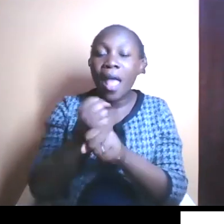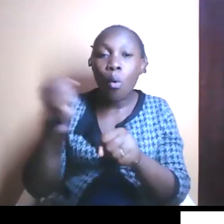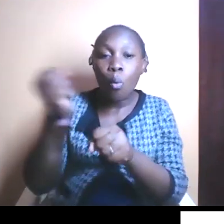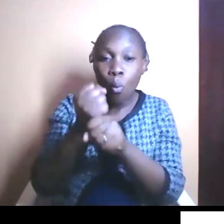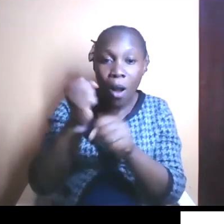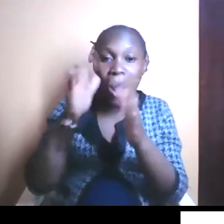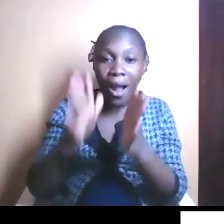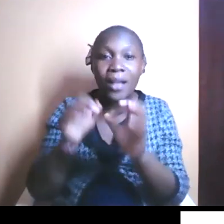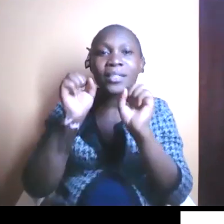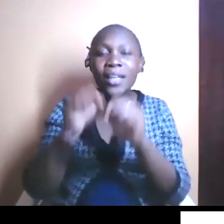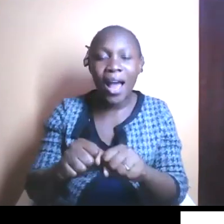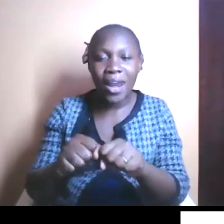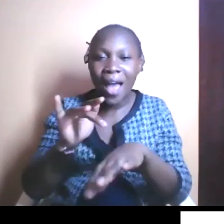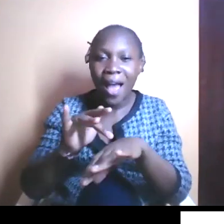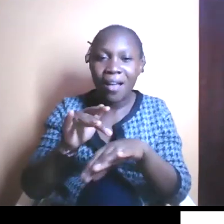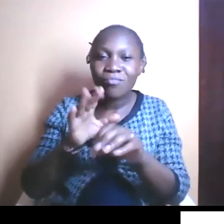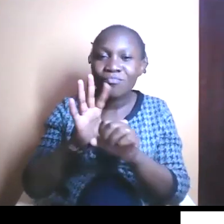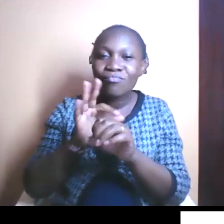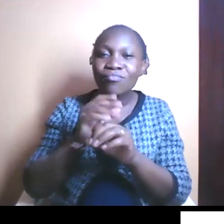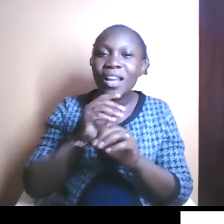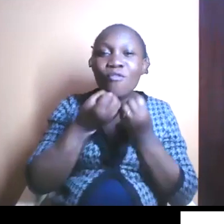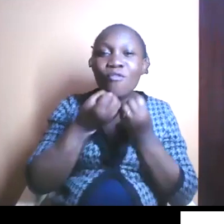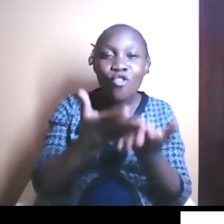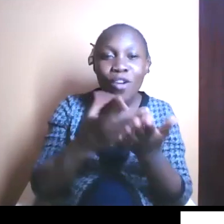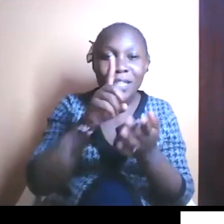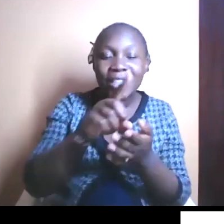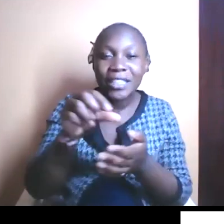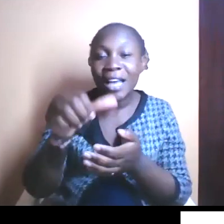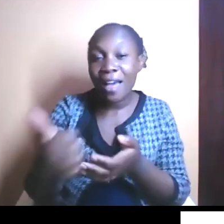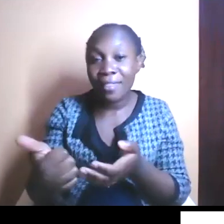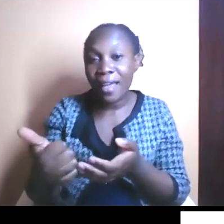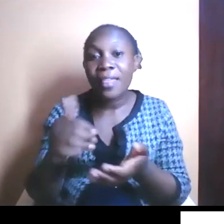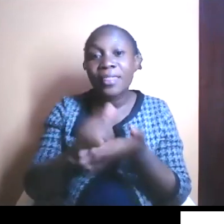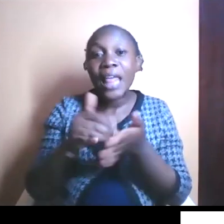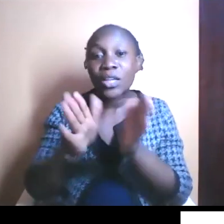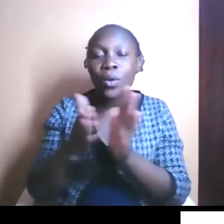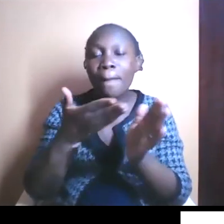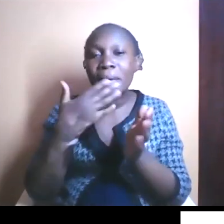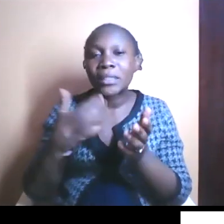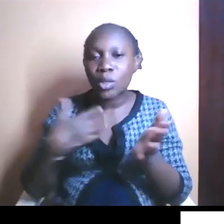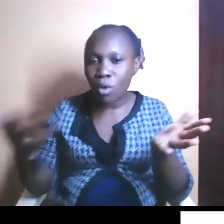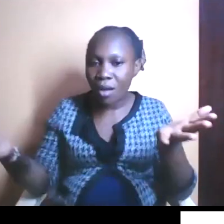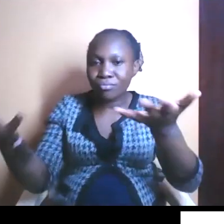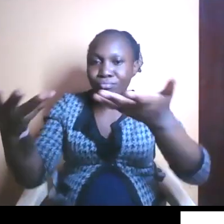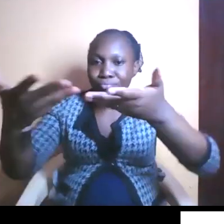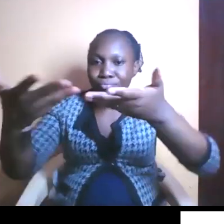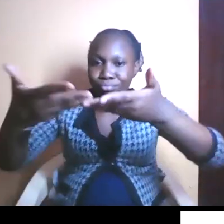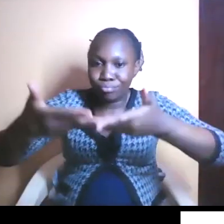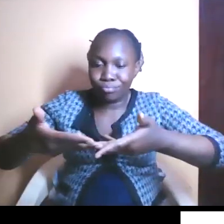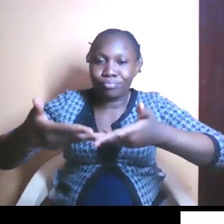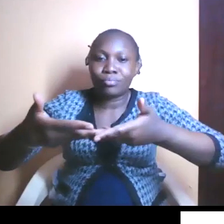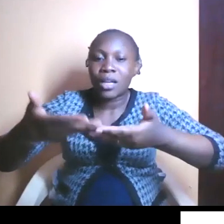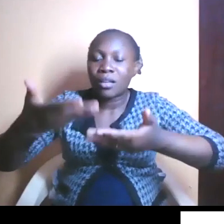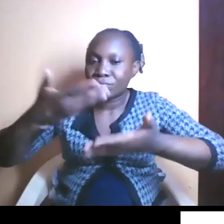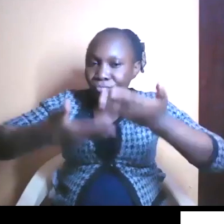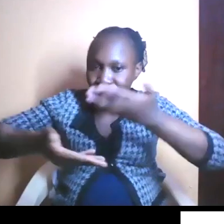spill over. So you want to avoid that by having a conversation with everyone. So that's my perspective on that, Esther. I hope it was